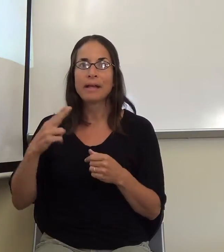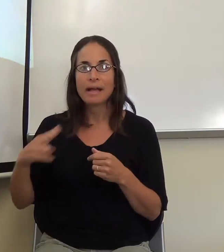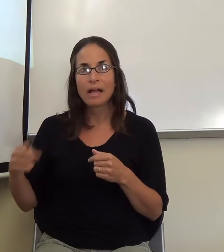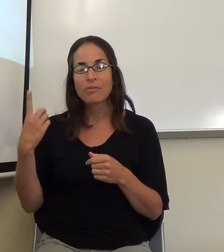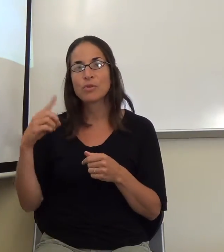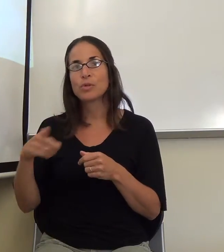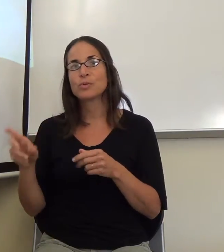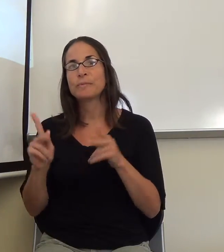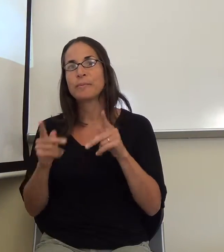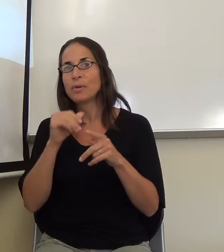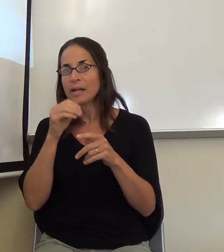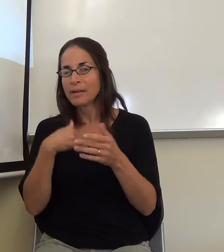does urban mean?